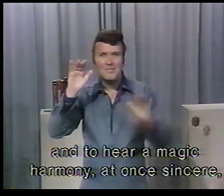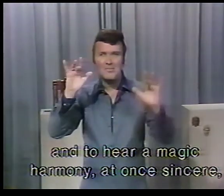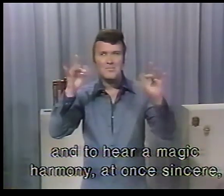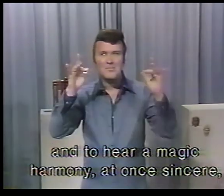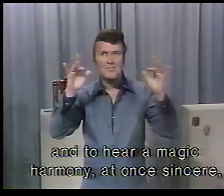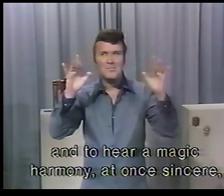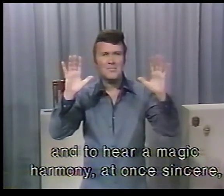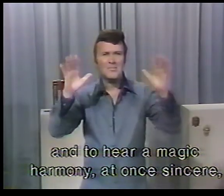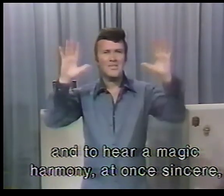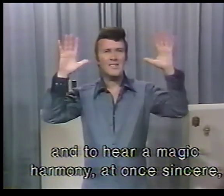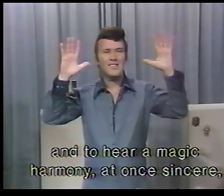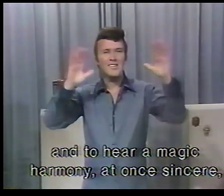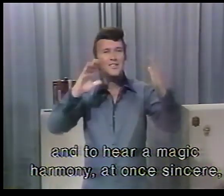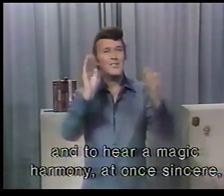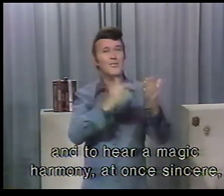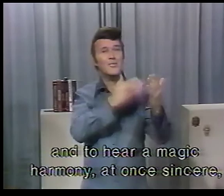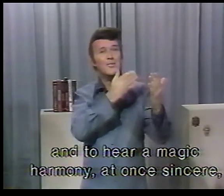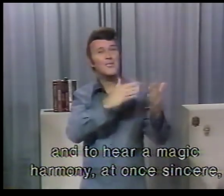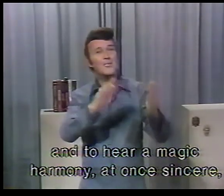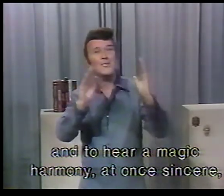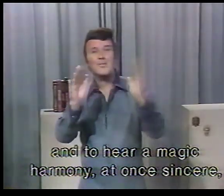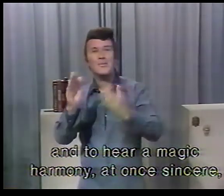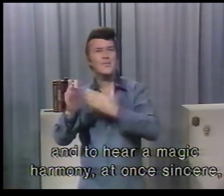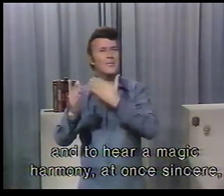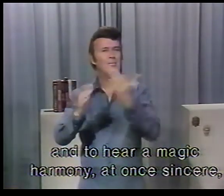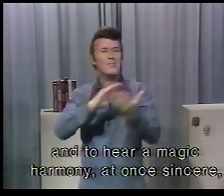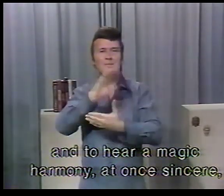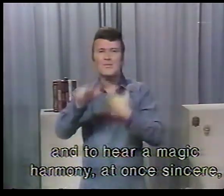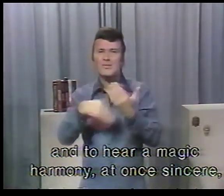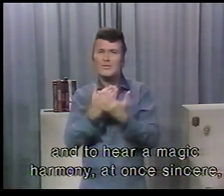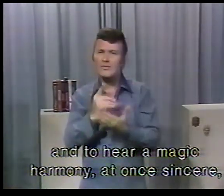a magic harmony at once sincere